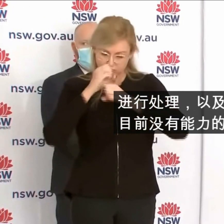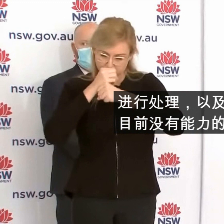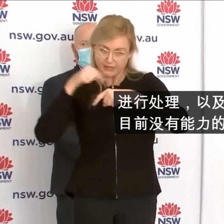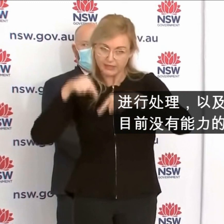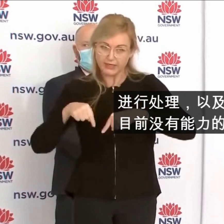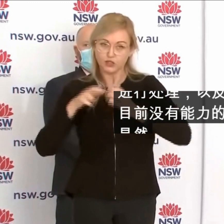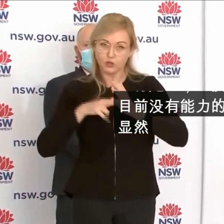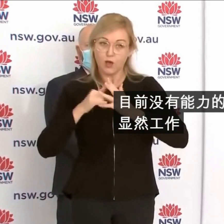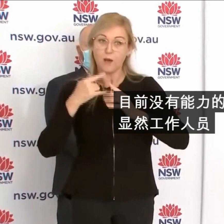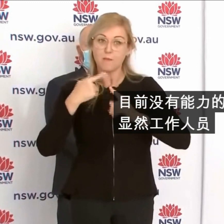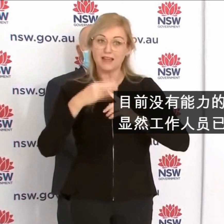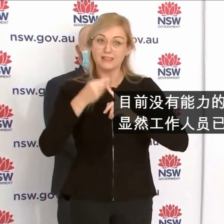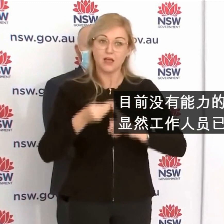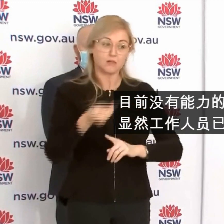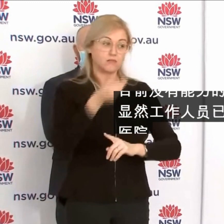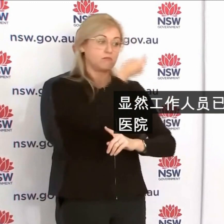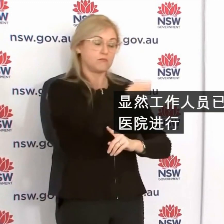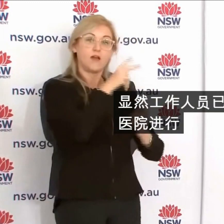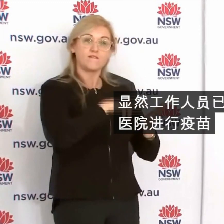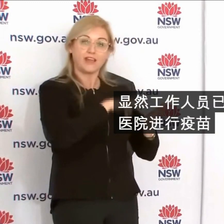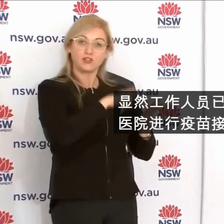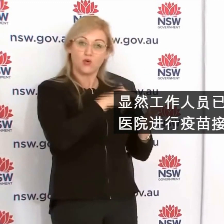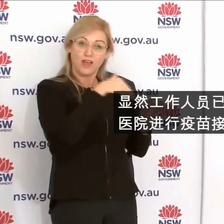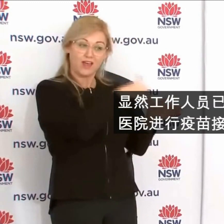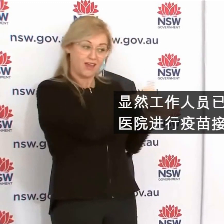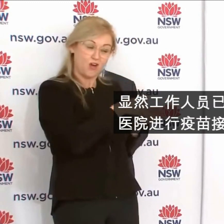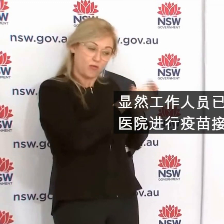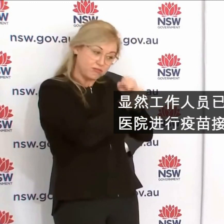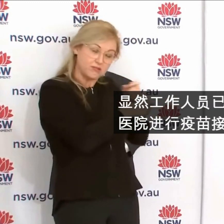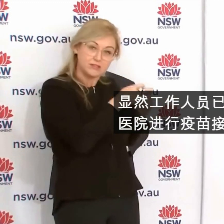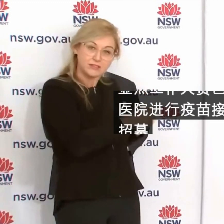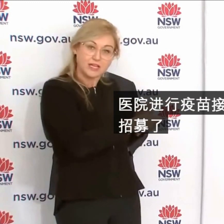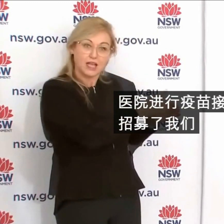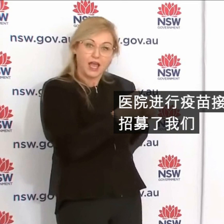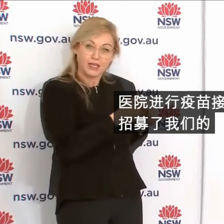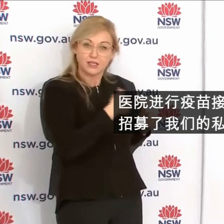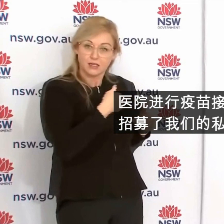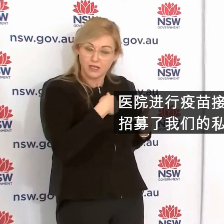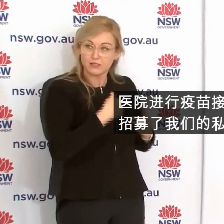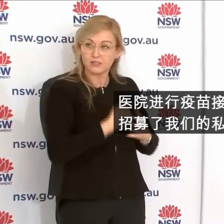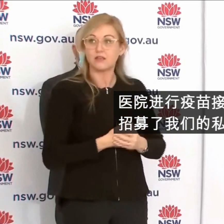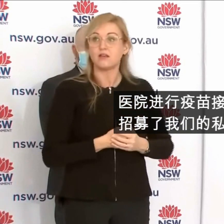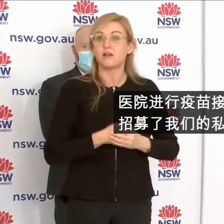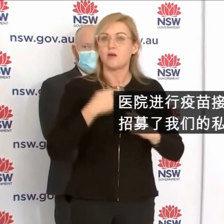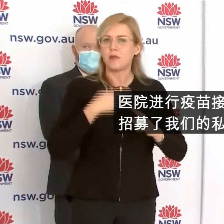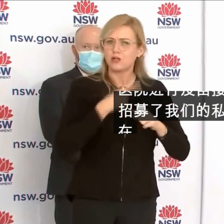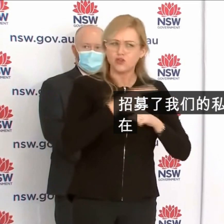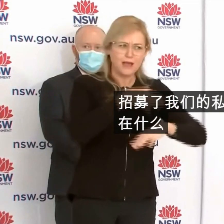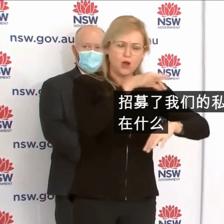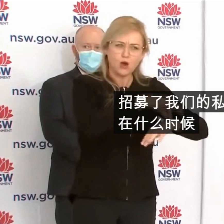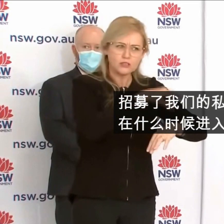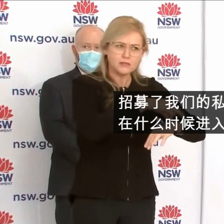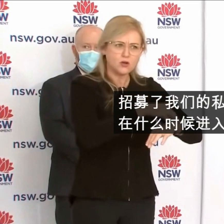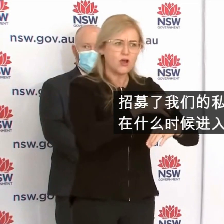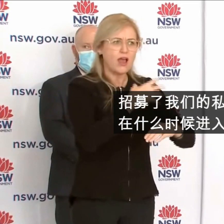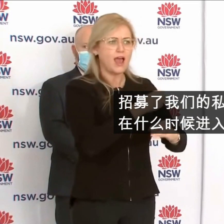our capacity at the moment, obviously staff are being pulled out of hospitals to vaccinate. We've just recruited our private hospital staff into